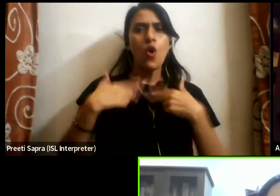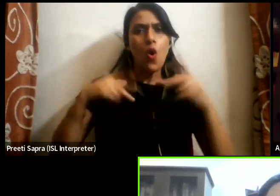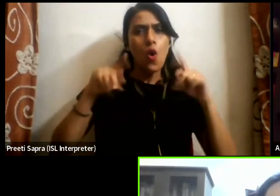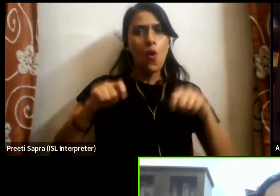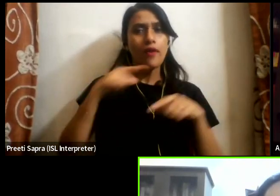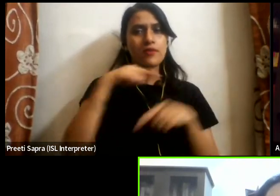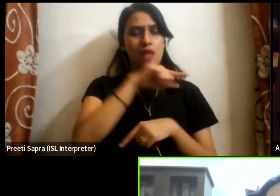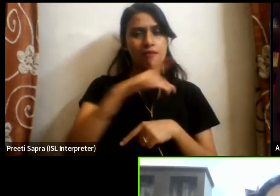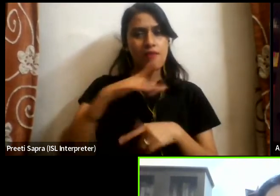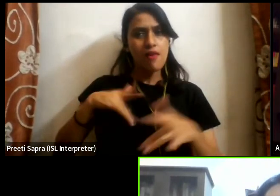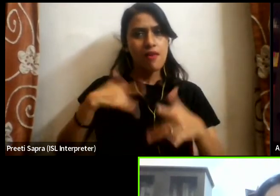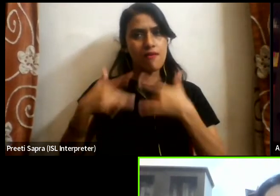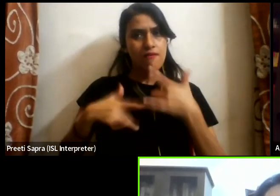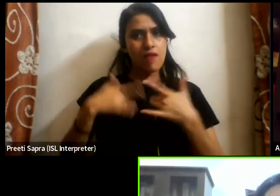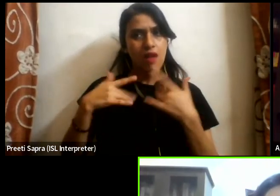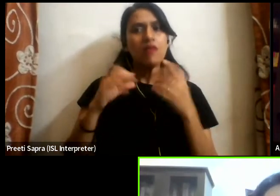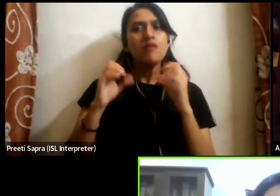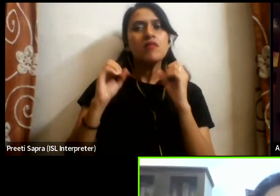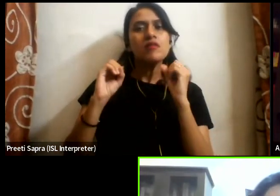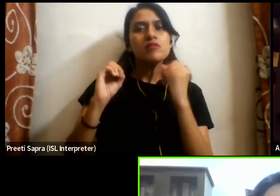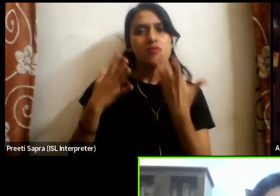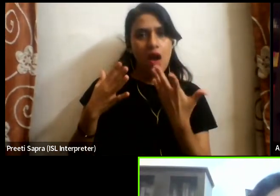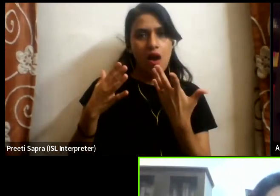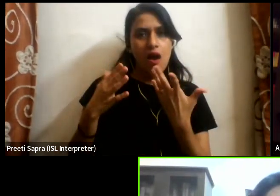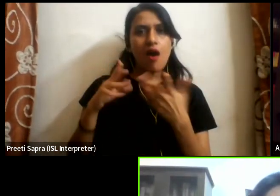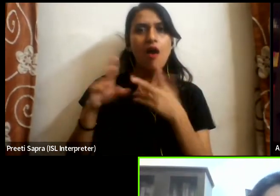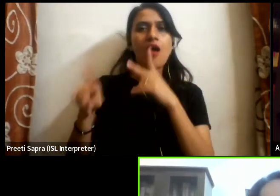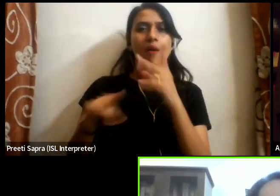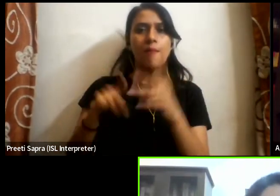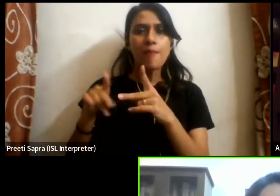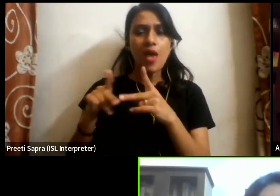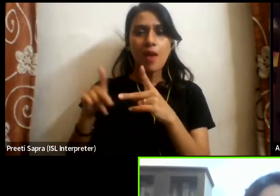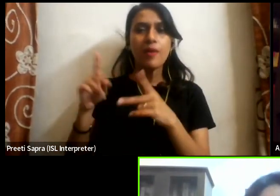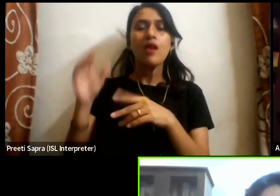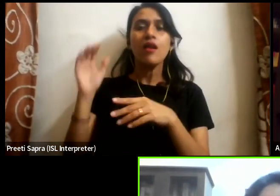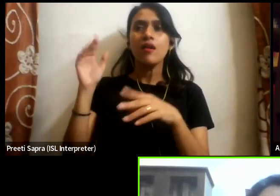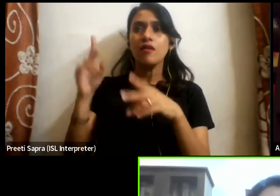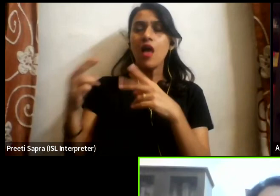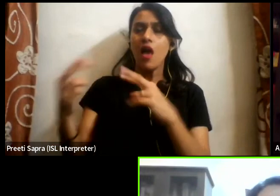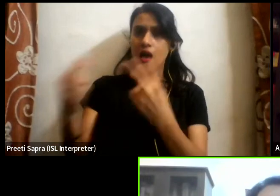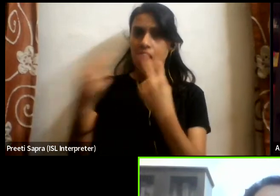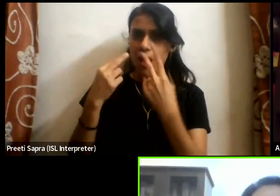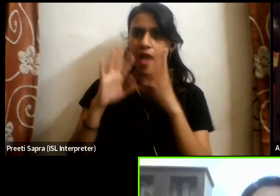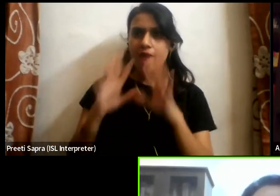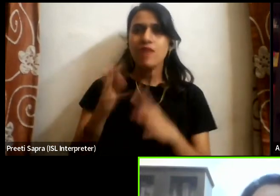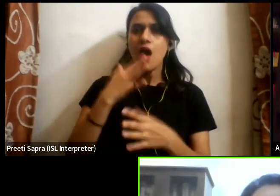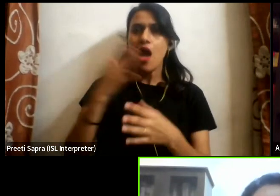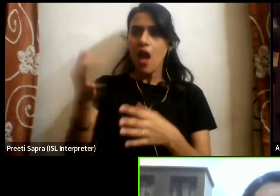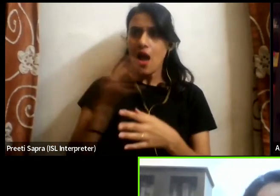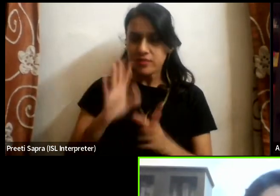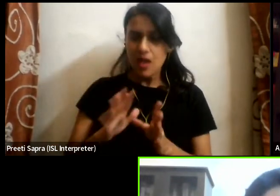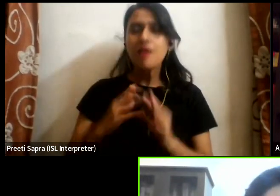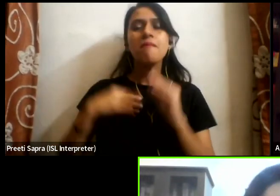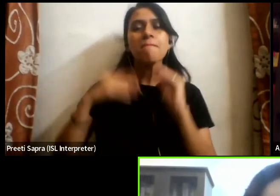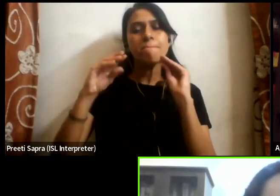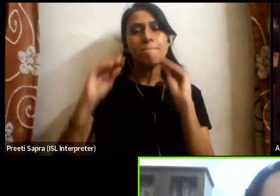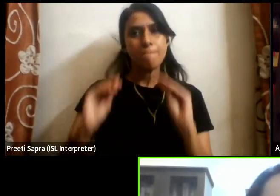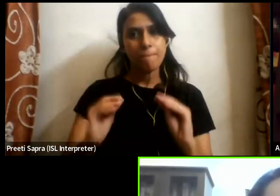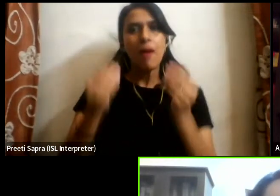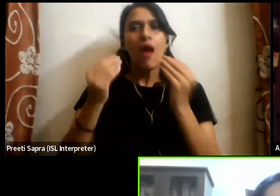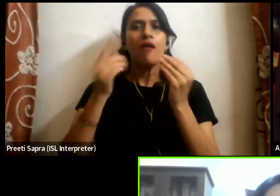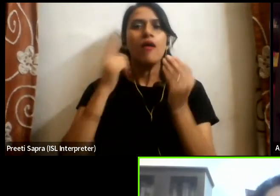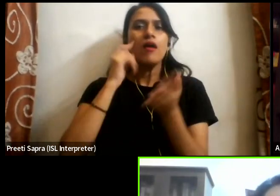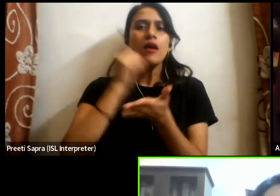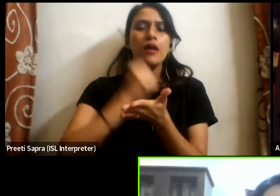up for scrutiny and sets the house in order, the better for them. No longer can they, I think, continue